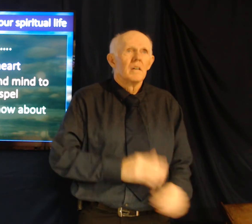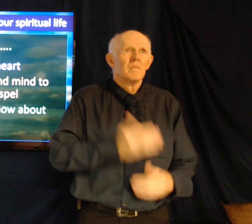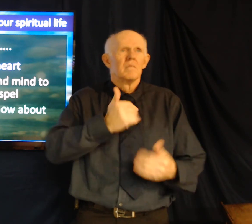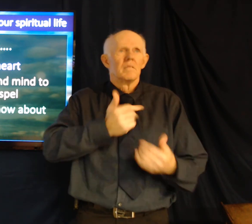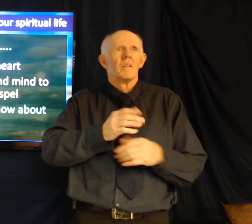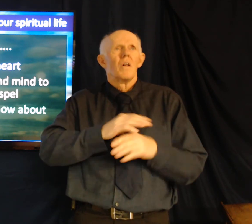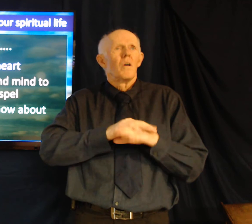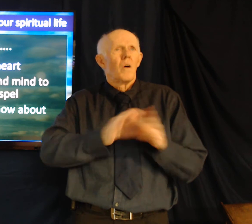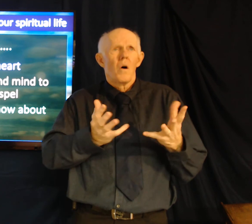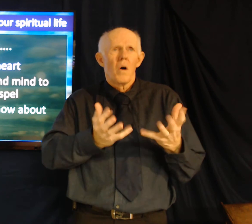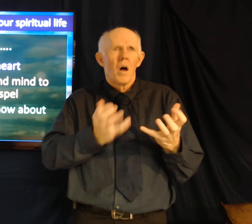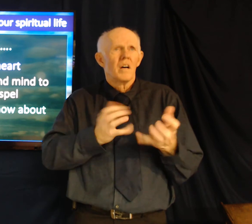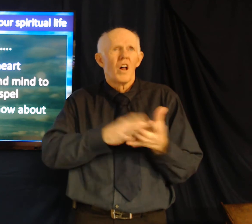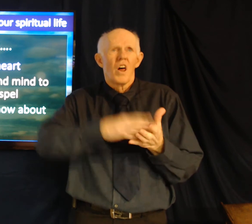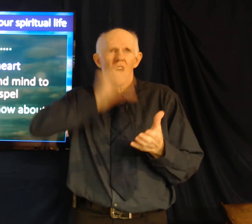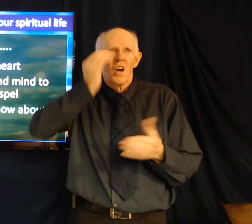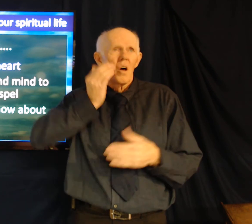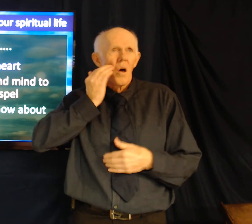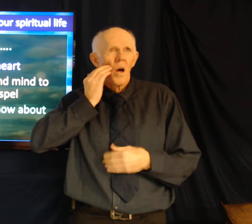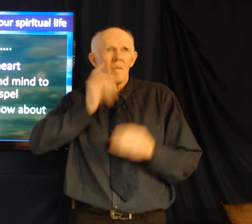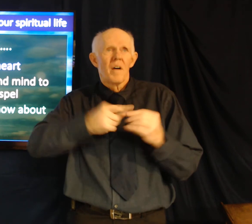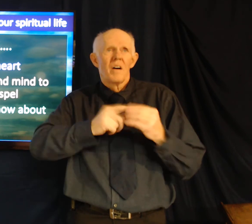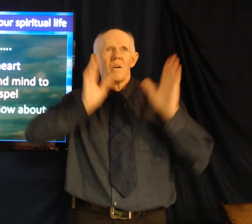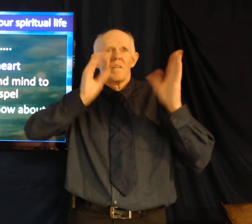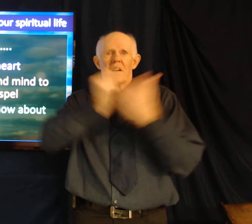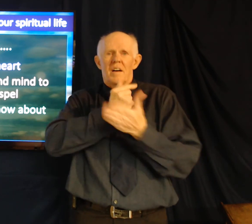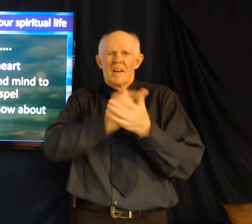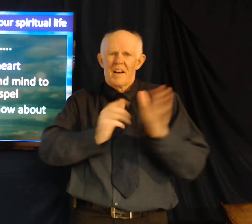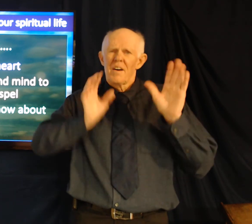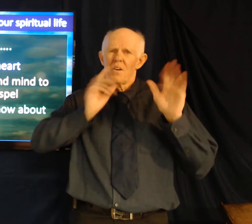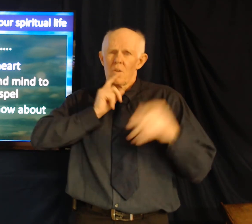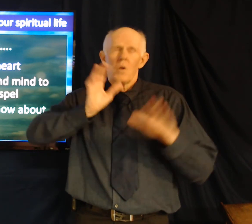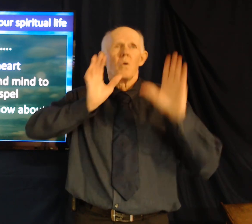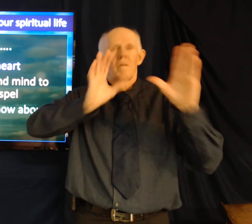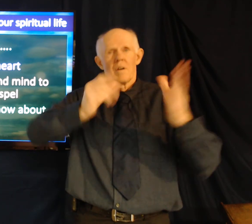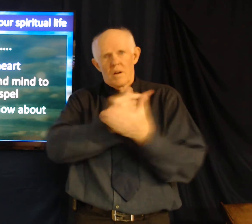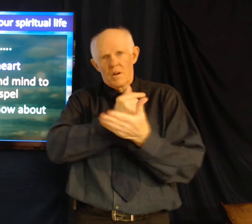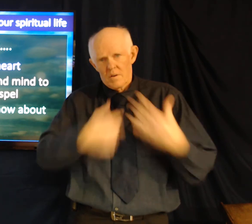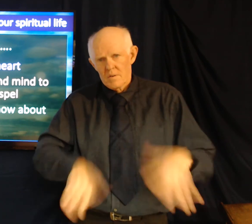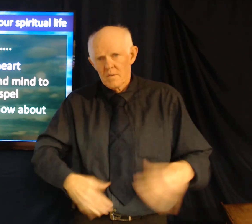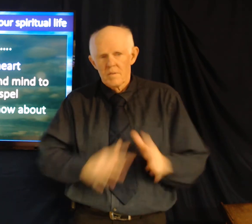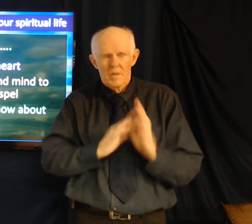now they don't want to learn or know about the wonderful gospel